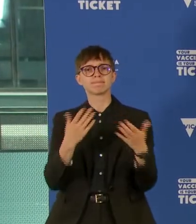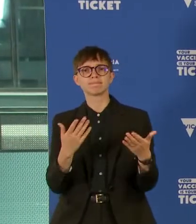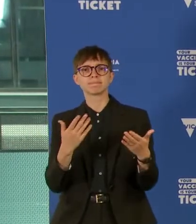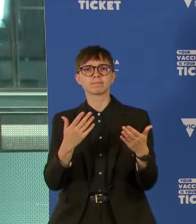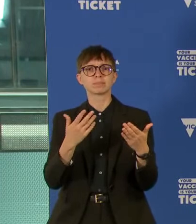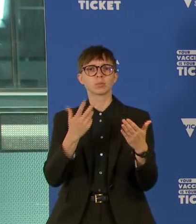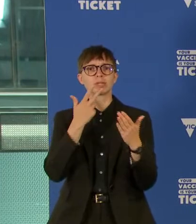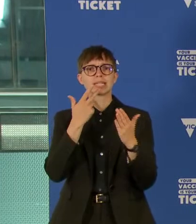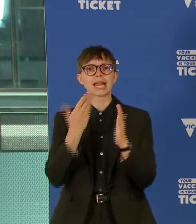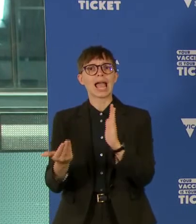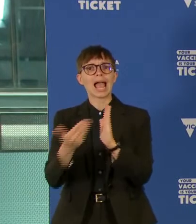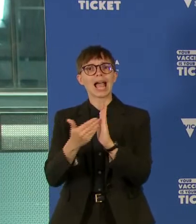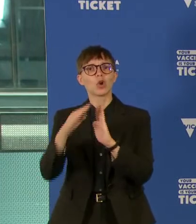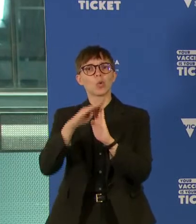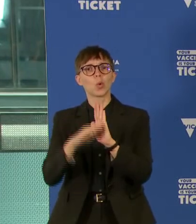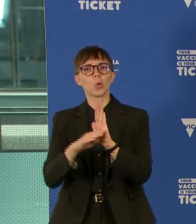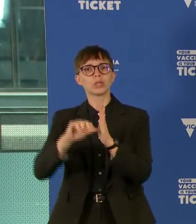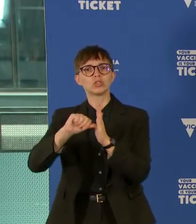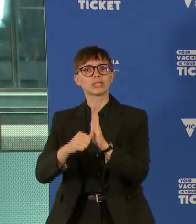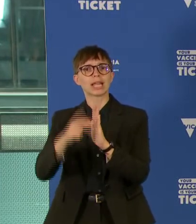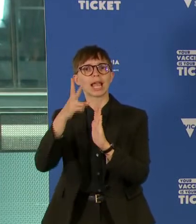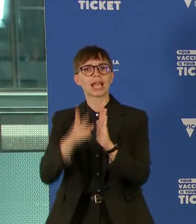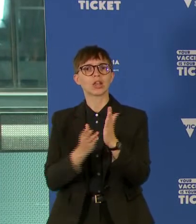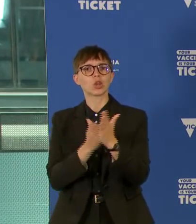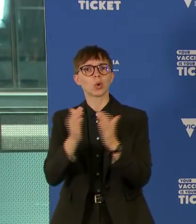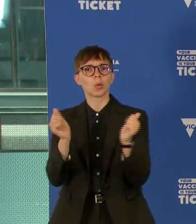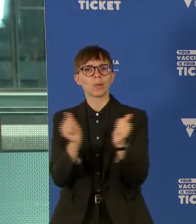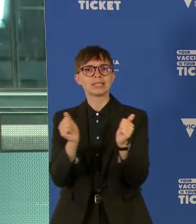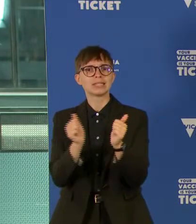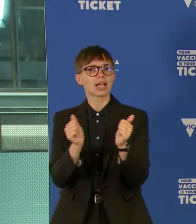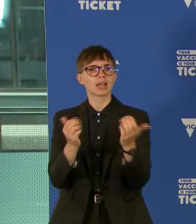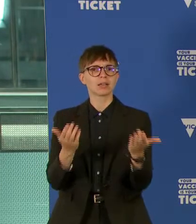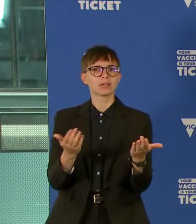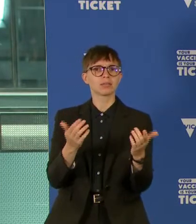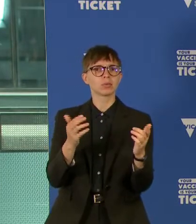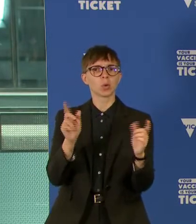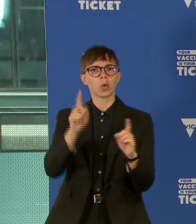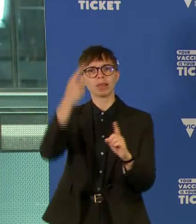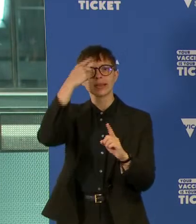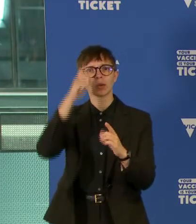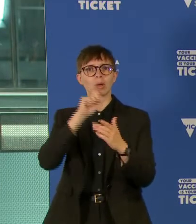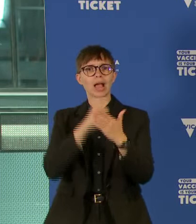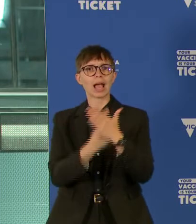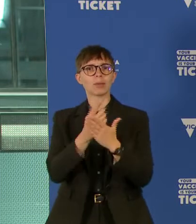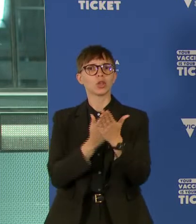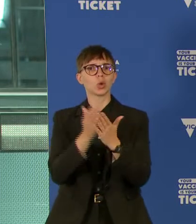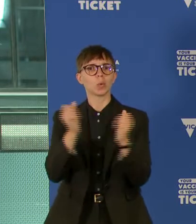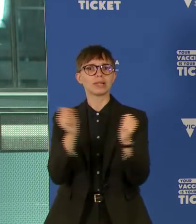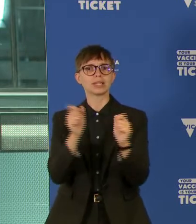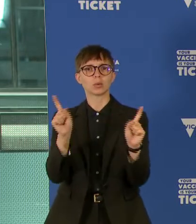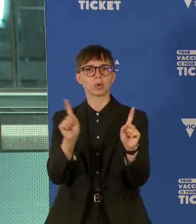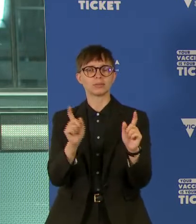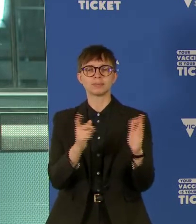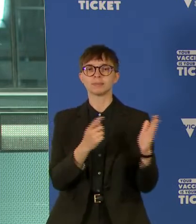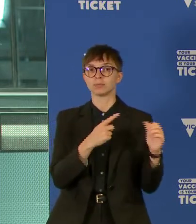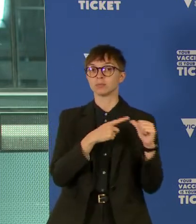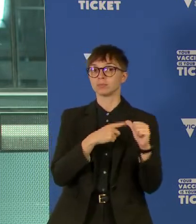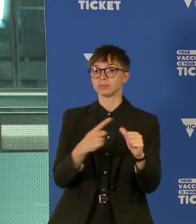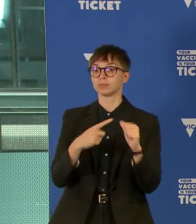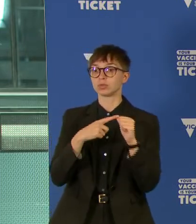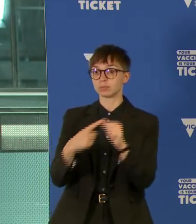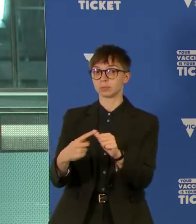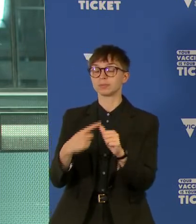Brett just outlined that things could put pressure on the health system? Well, as we've outlined, very high rates